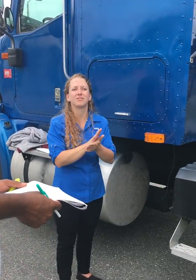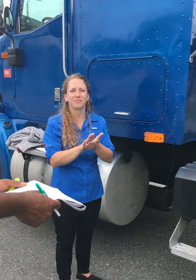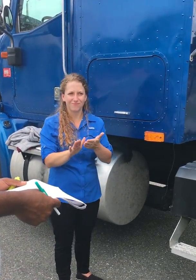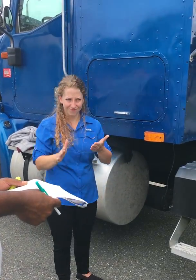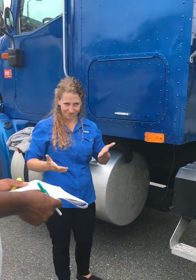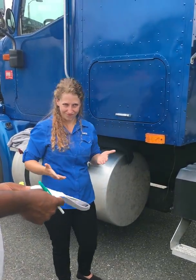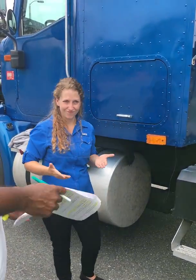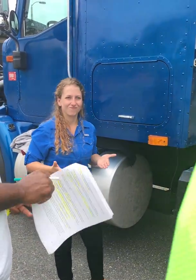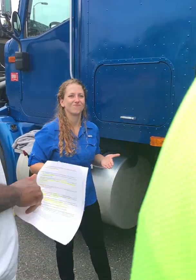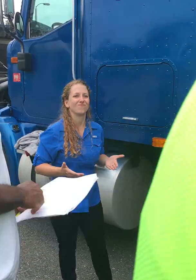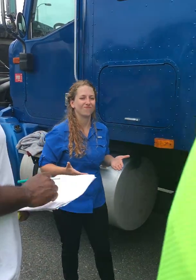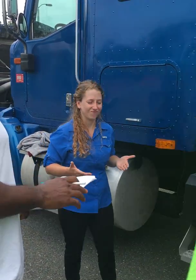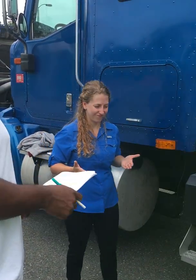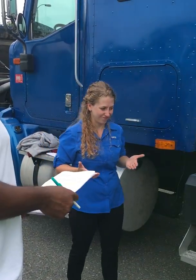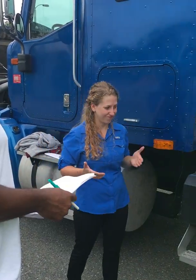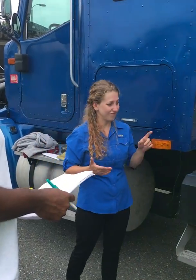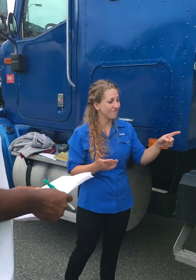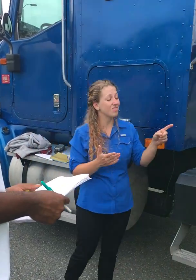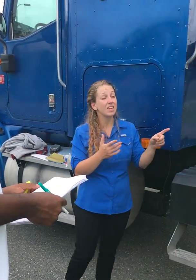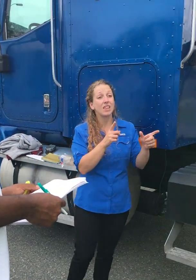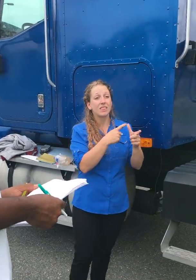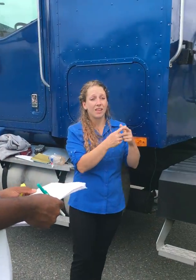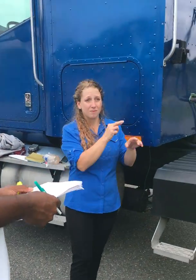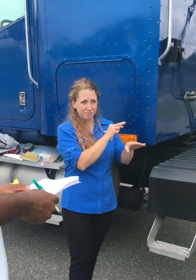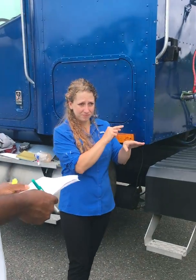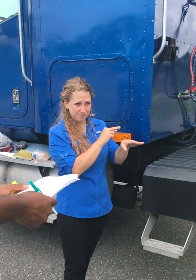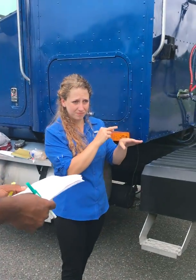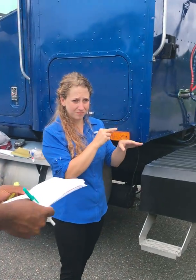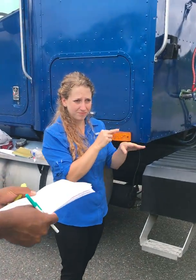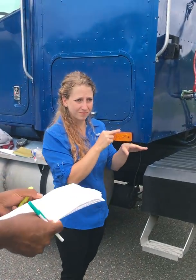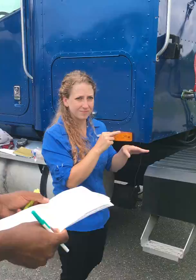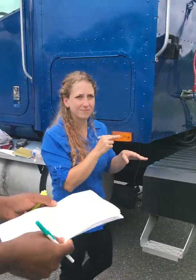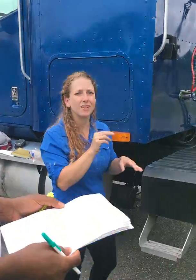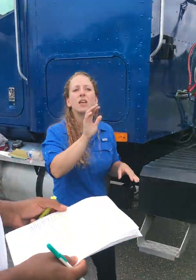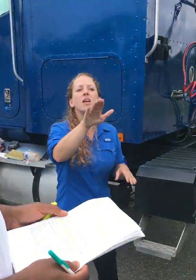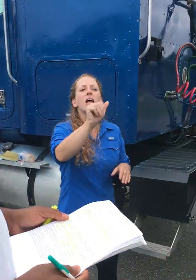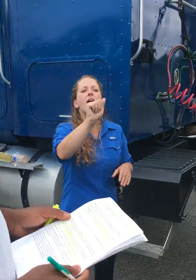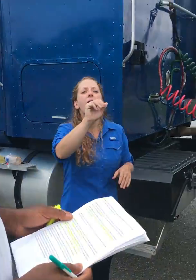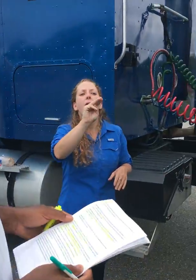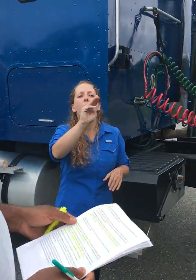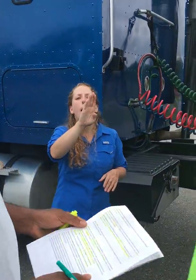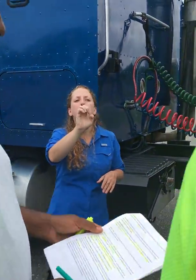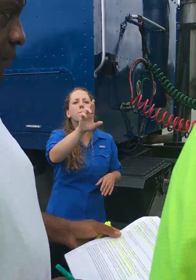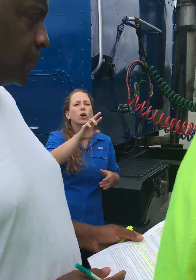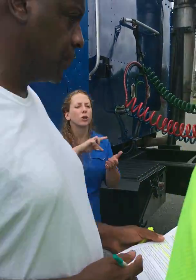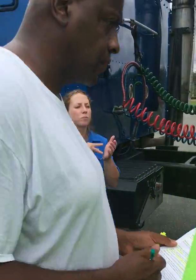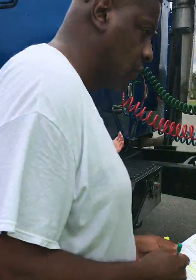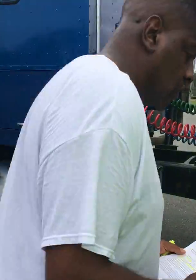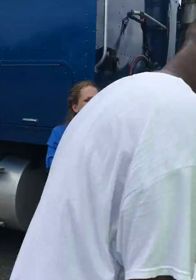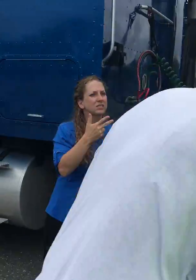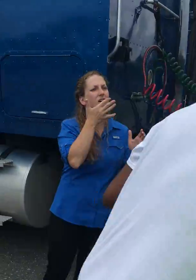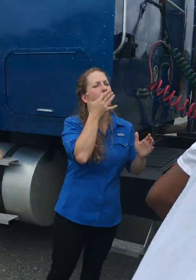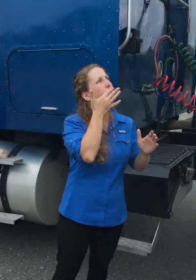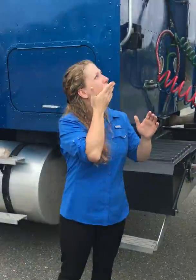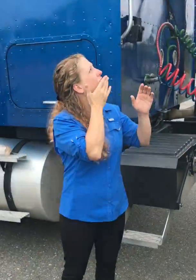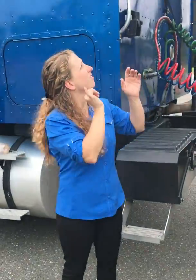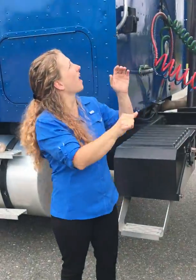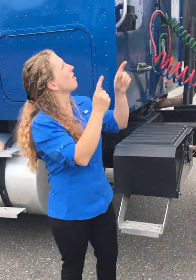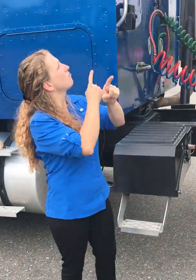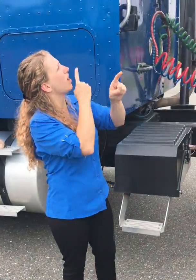Then moving around to the side of my trailer, I want to check my horizontal frame rails at the bottom